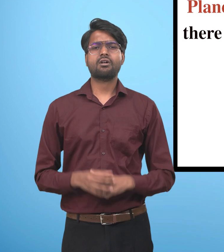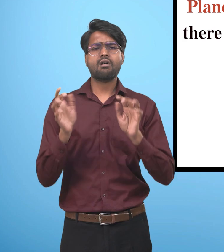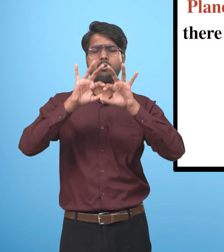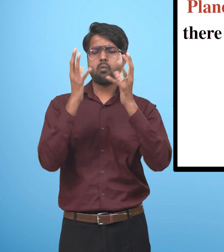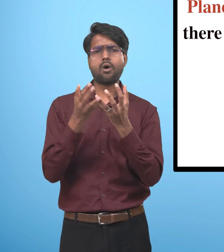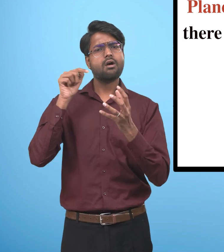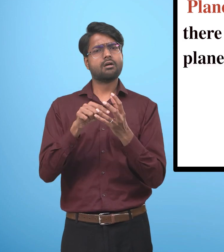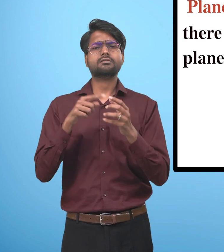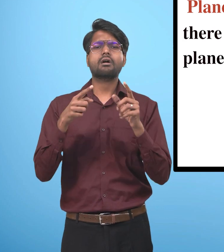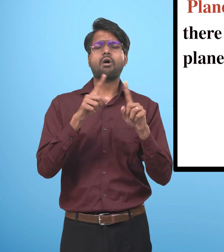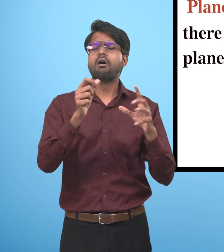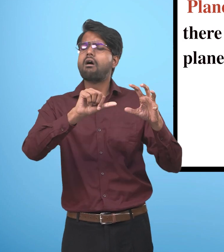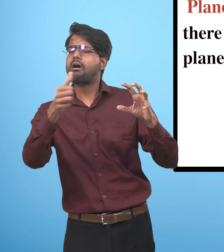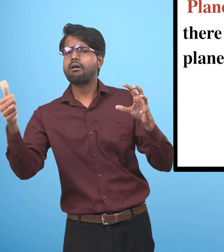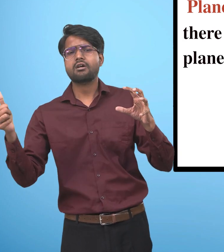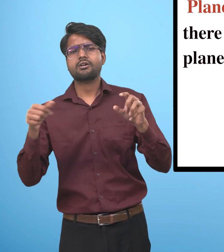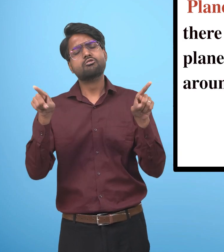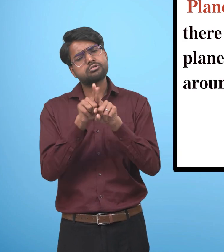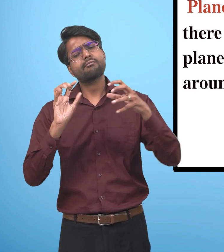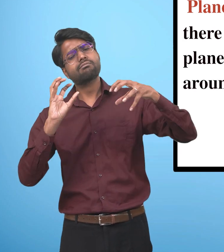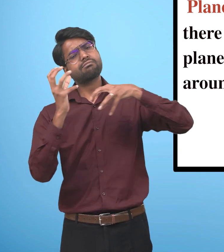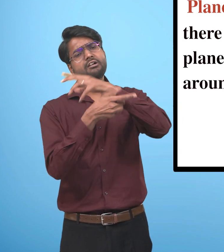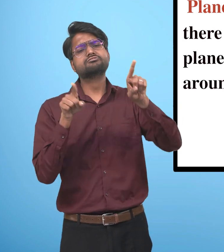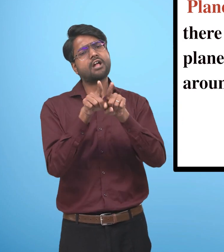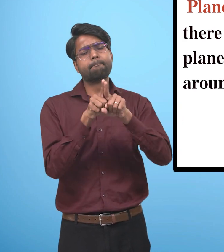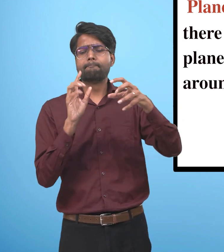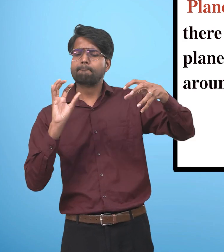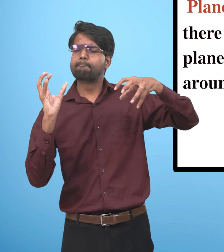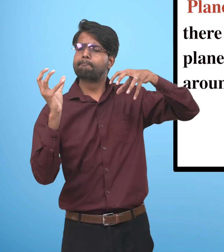there are other planets that revolve around the sun.